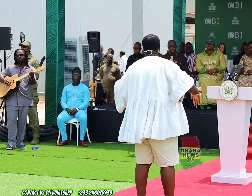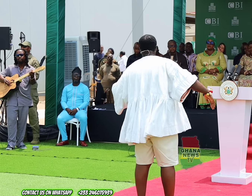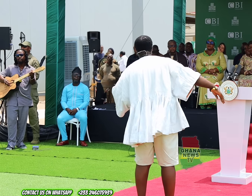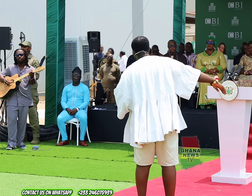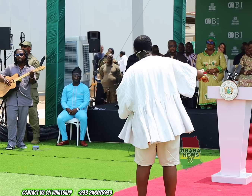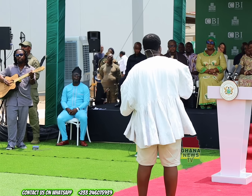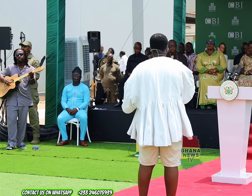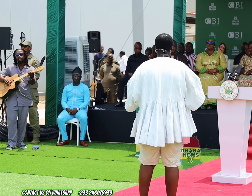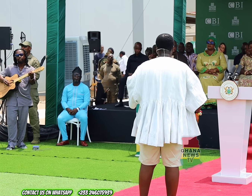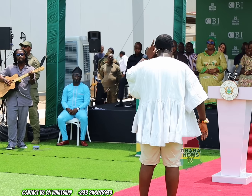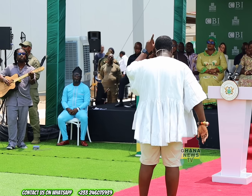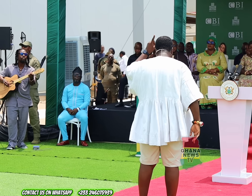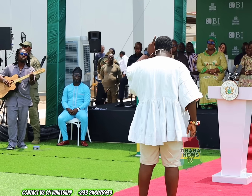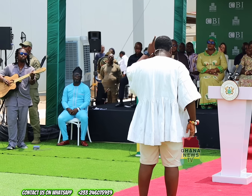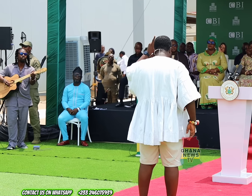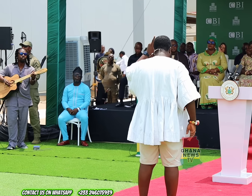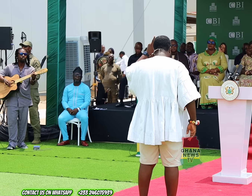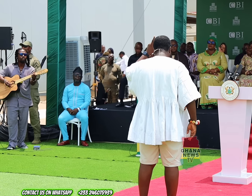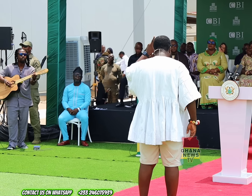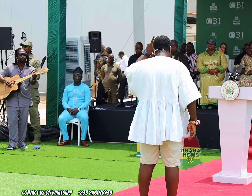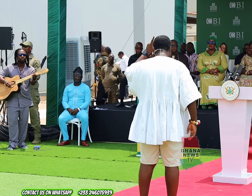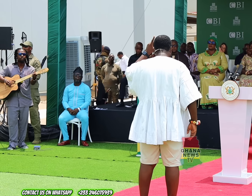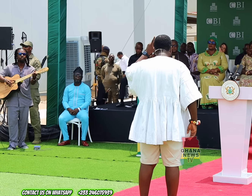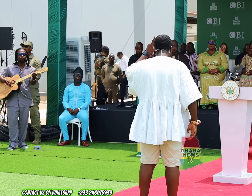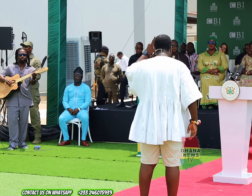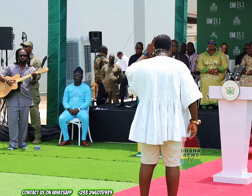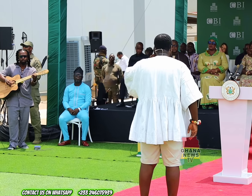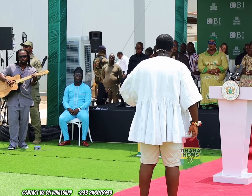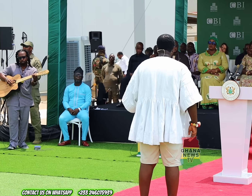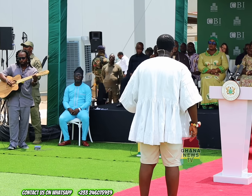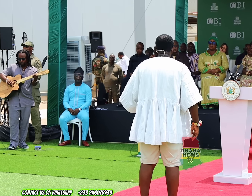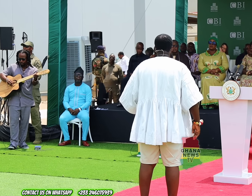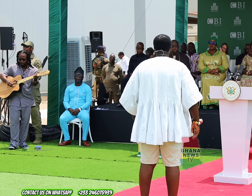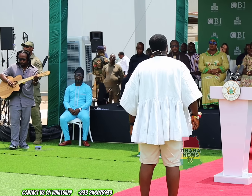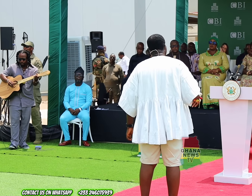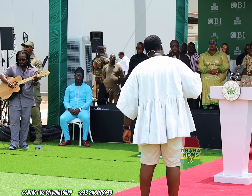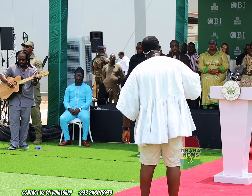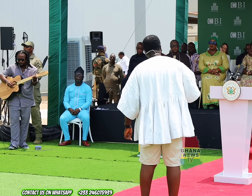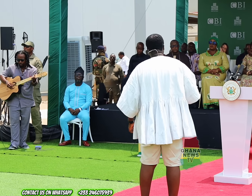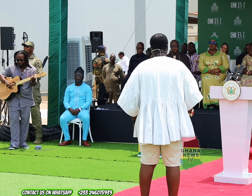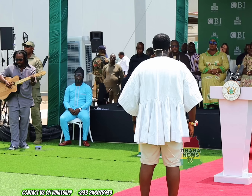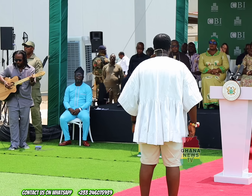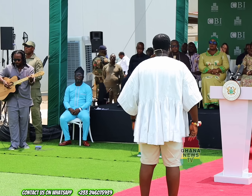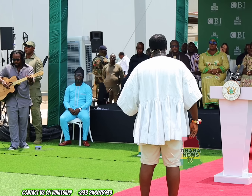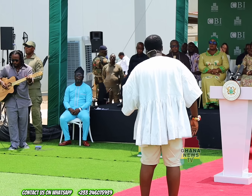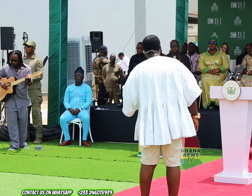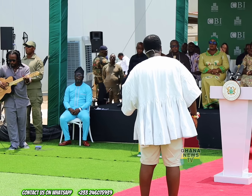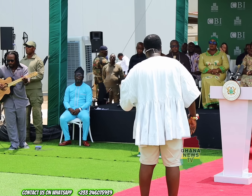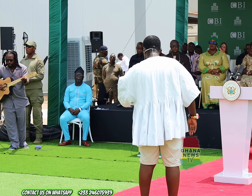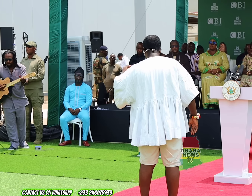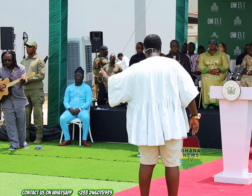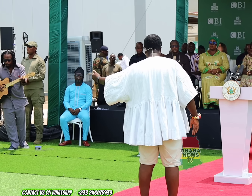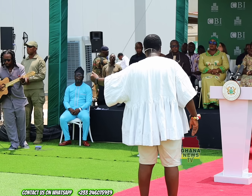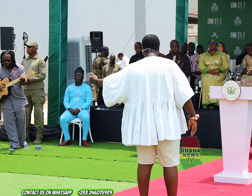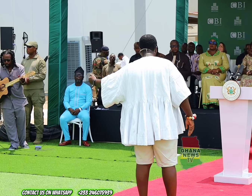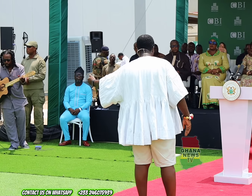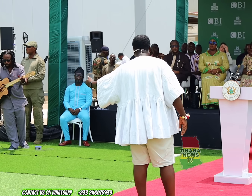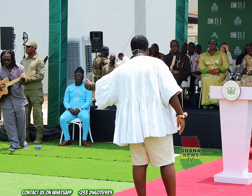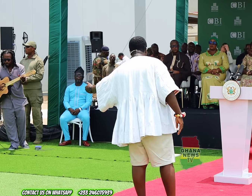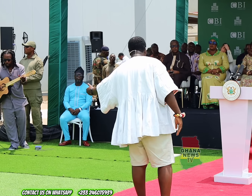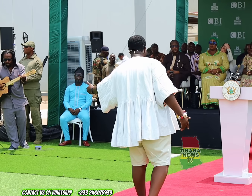you've got a full cycle of life, and we are supposed to cross 7. And then we begin to take another step into another realm of